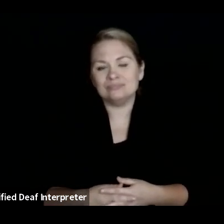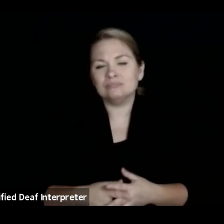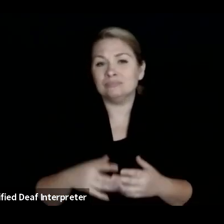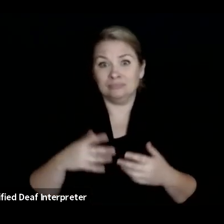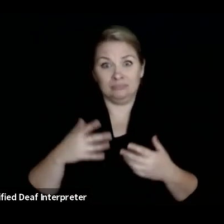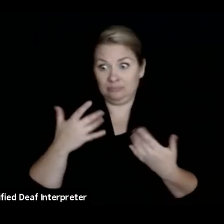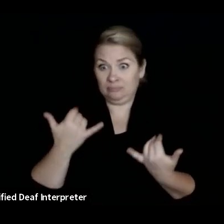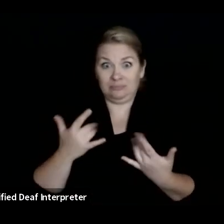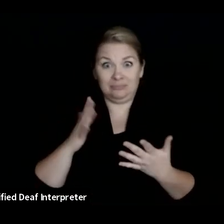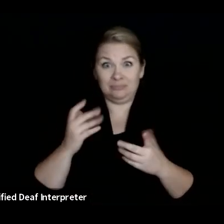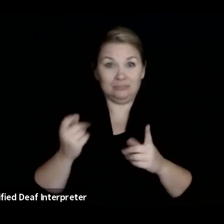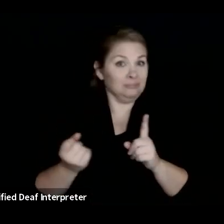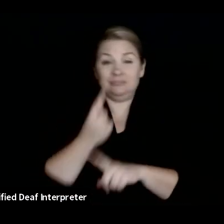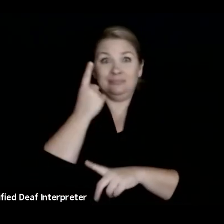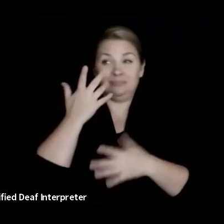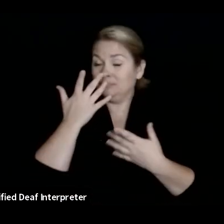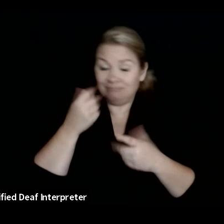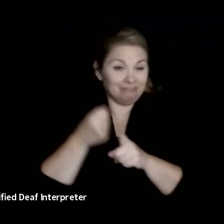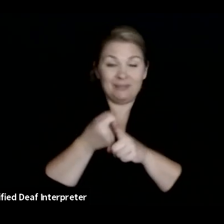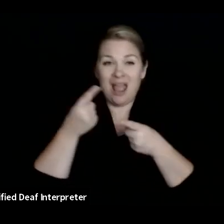Thank you.